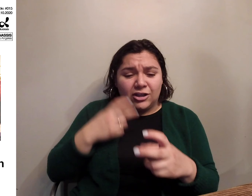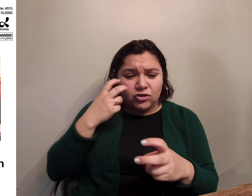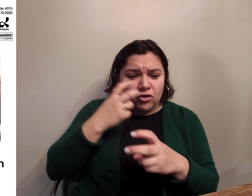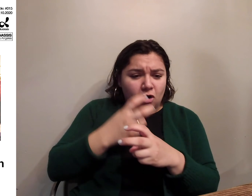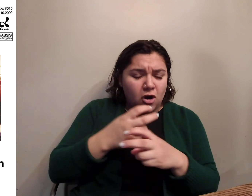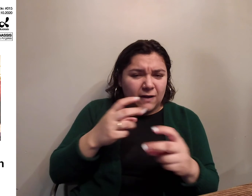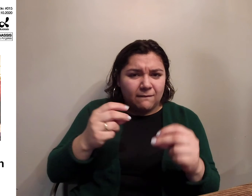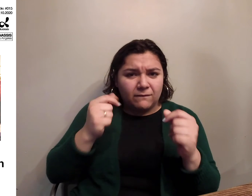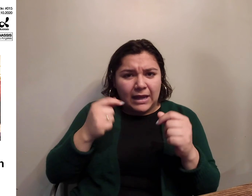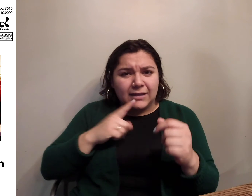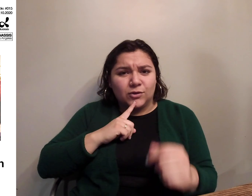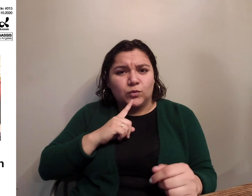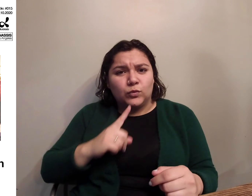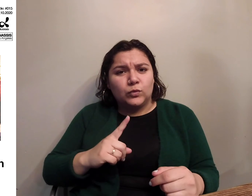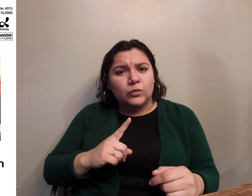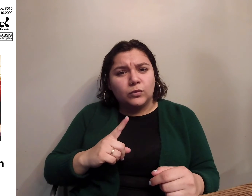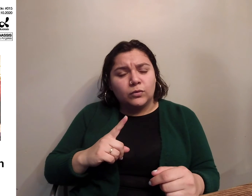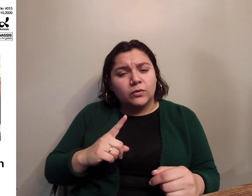and true.